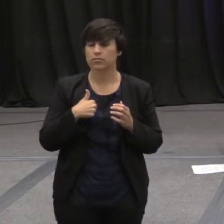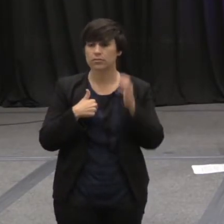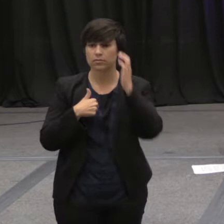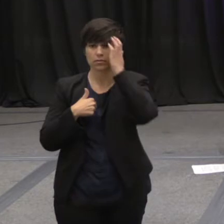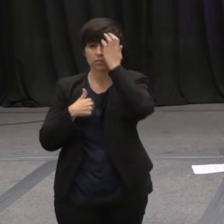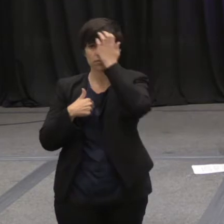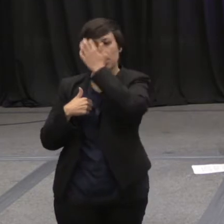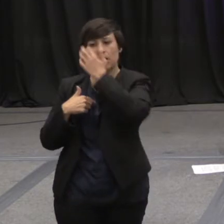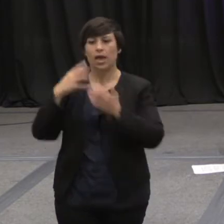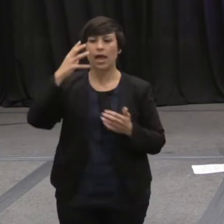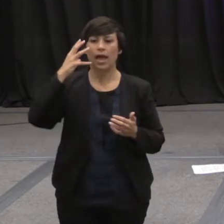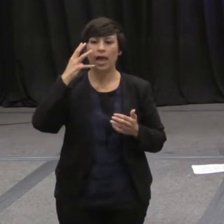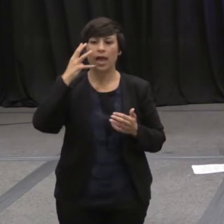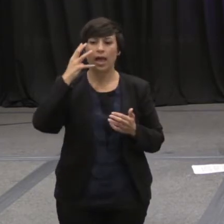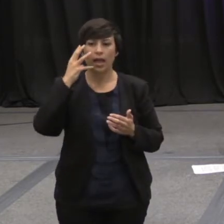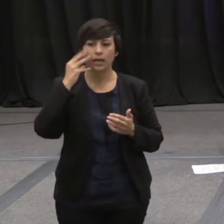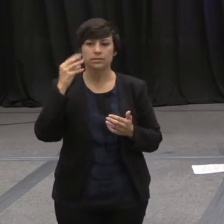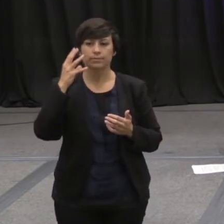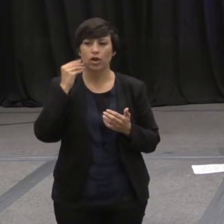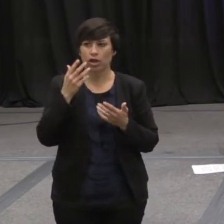to, whoa, my hand fits there.